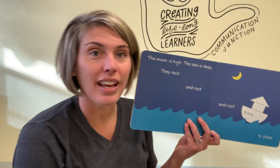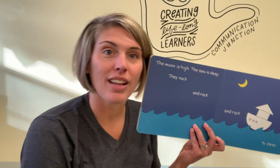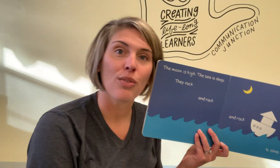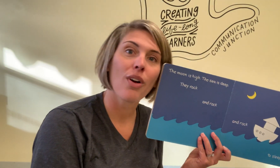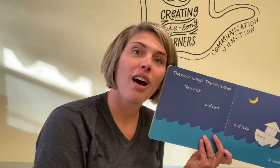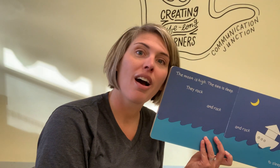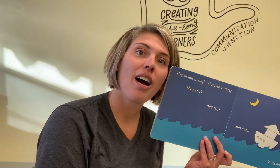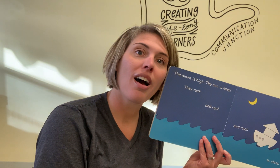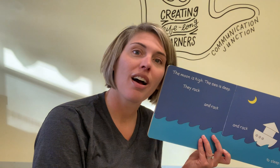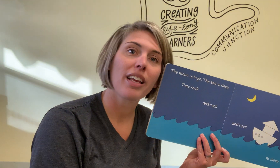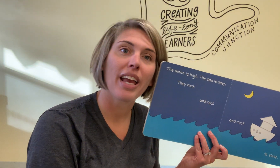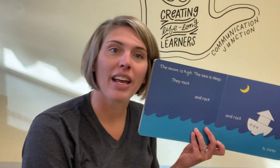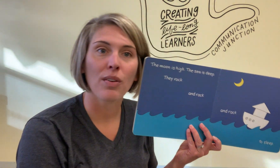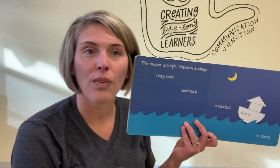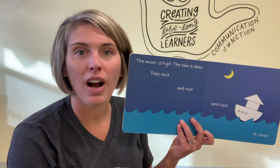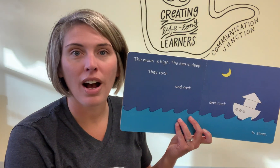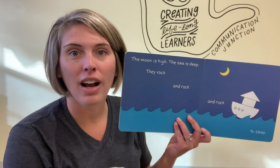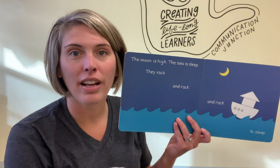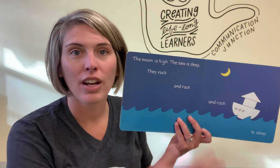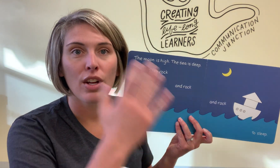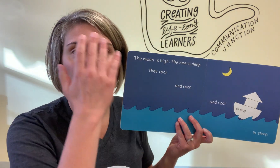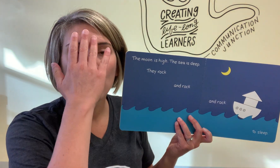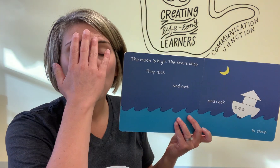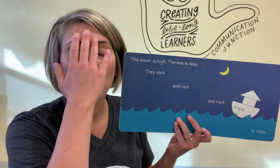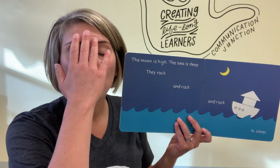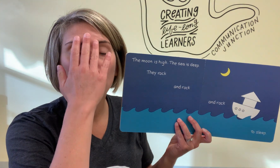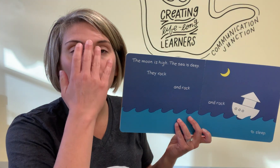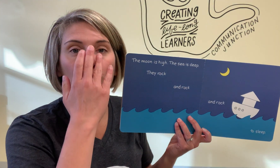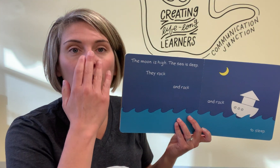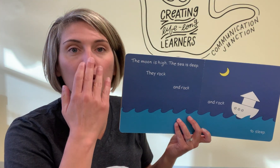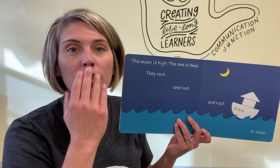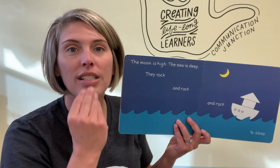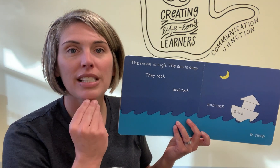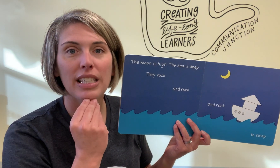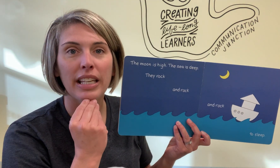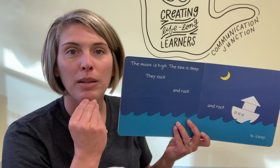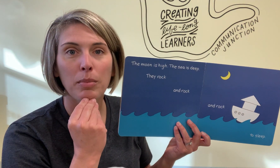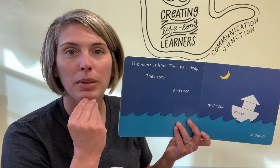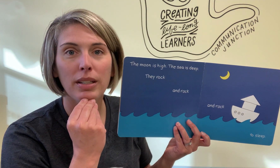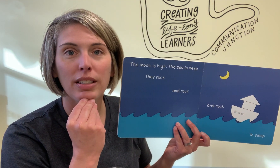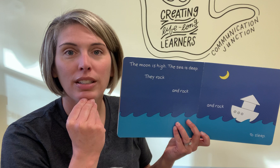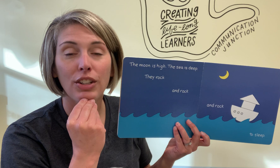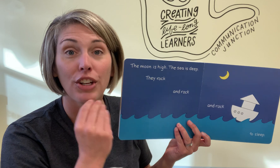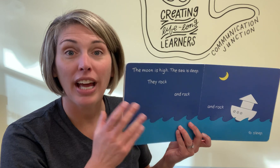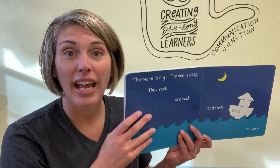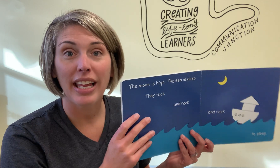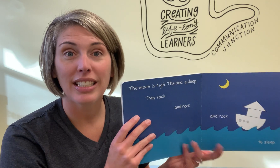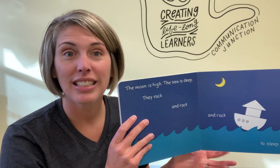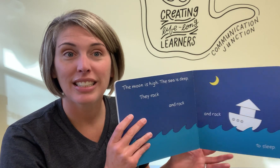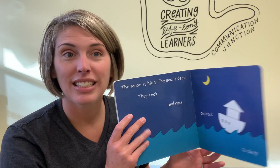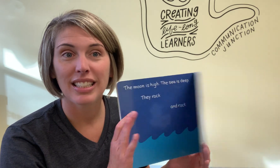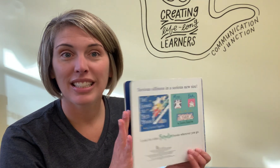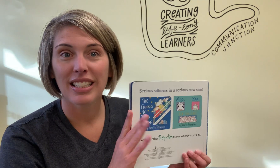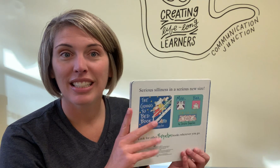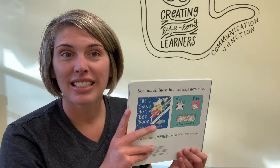and rock and rock to sleep. Good night.